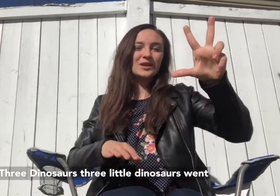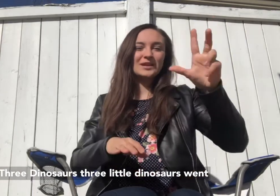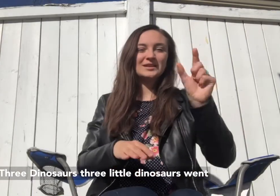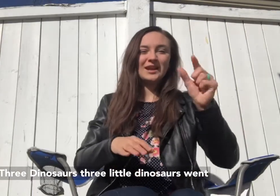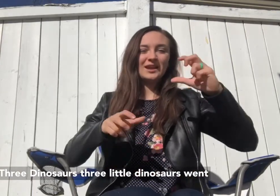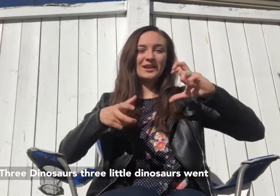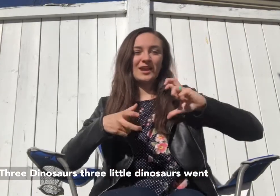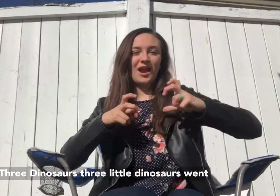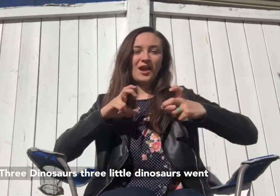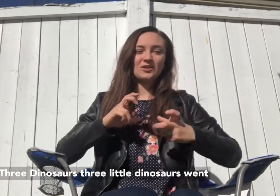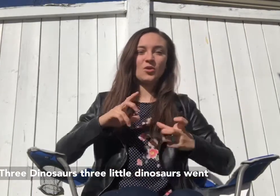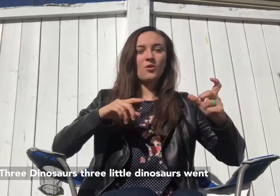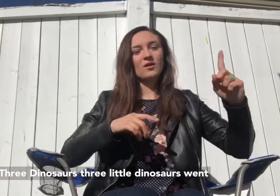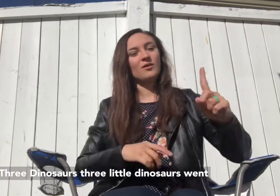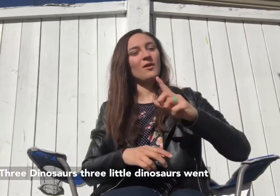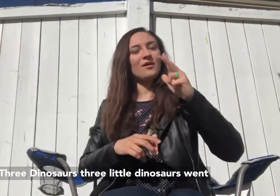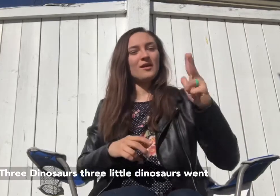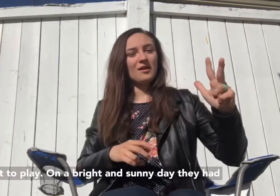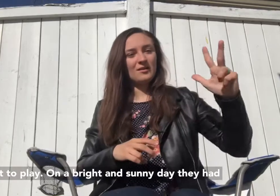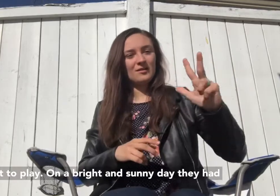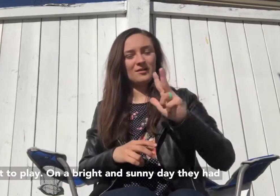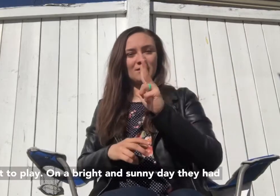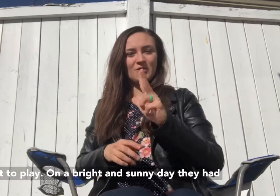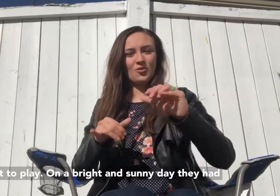Three little dinosaurs went out to play